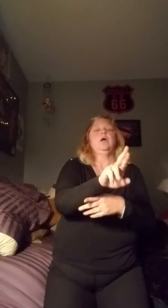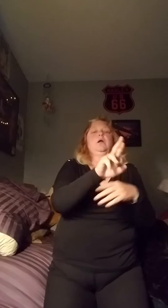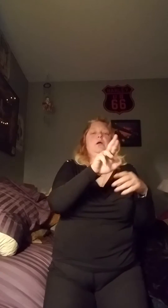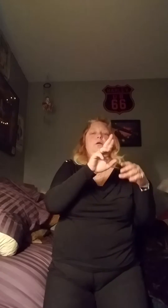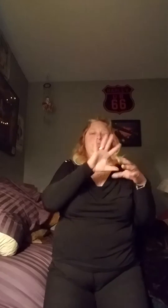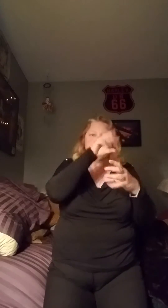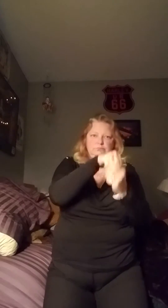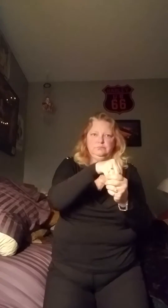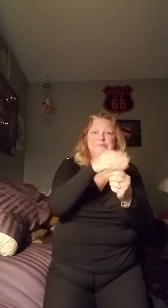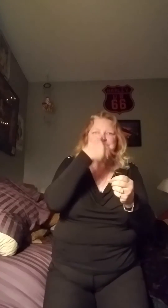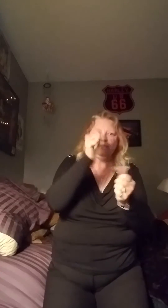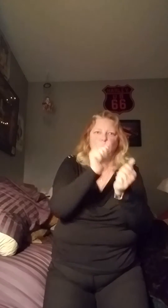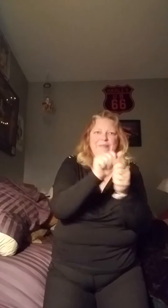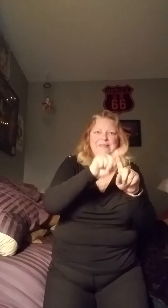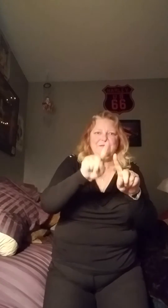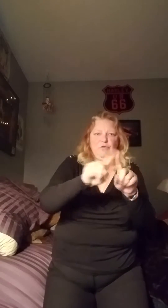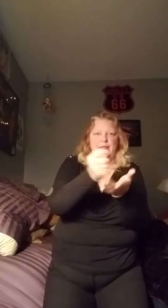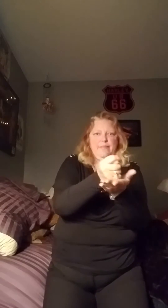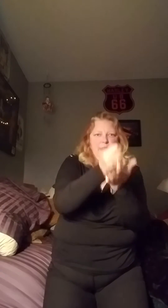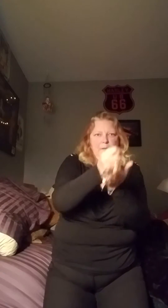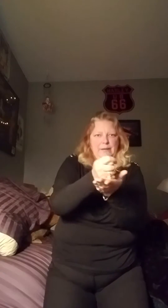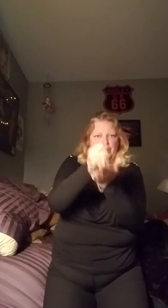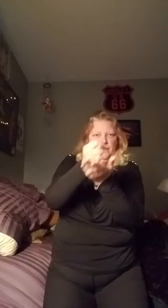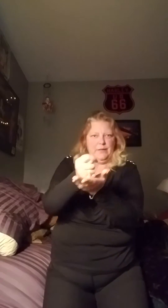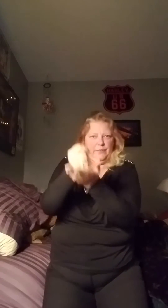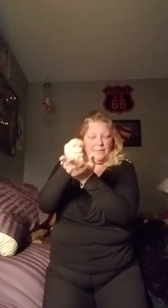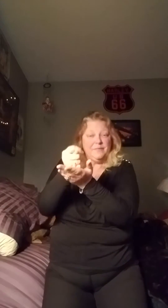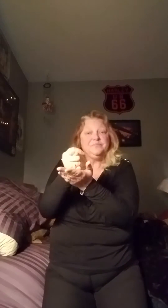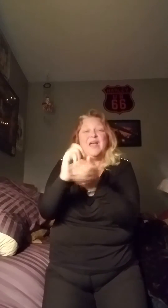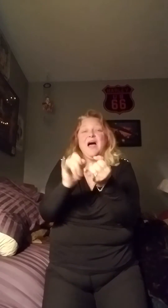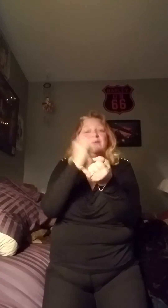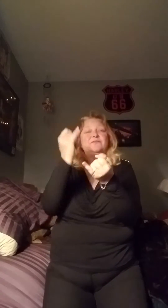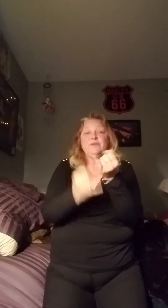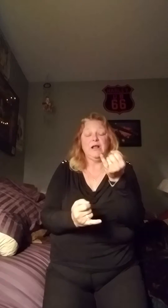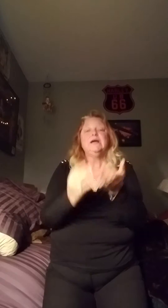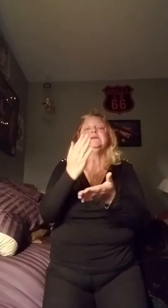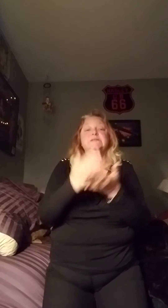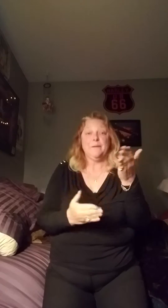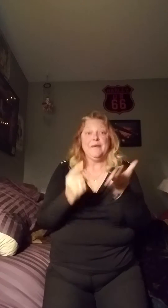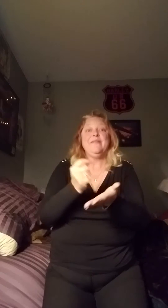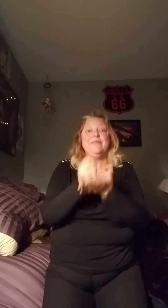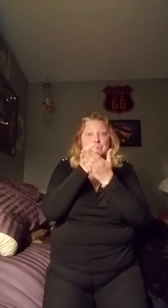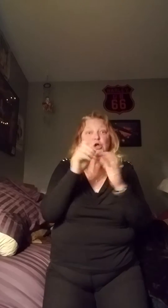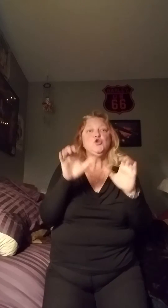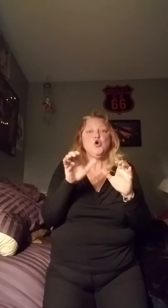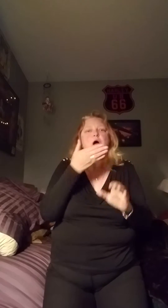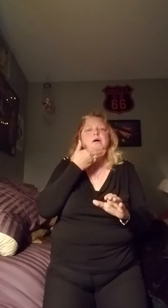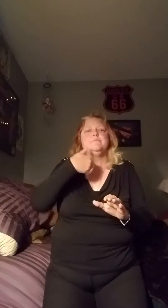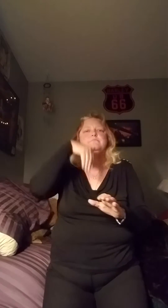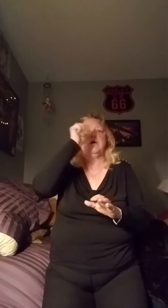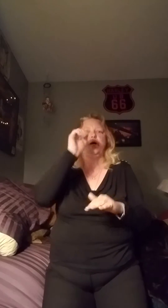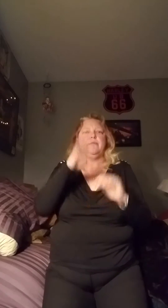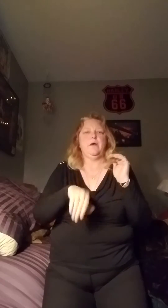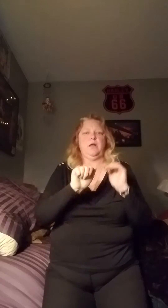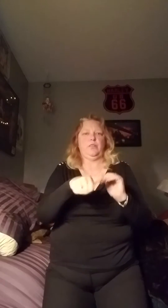therapies. Finally, some therapists do better than others. So for reasons